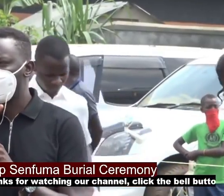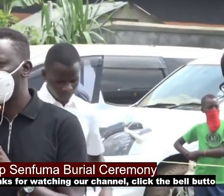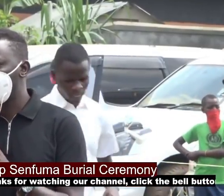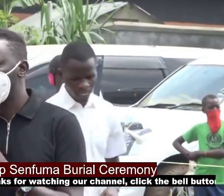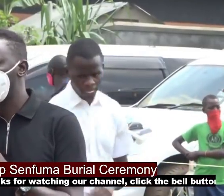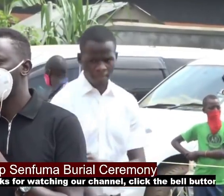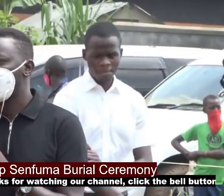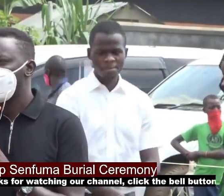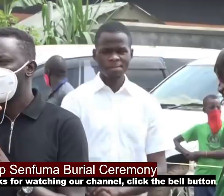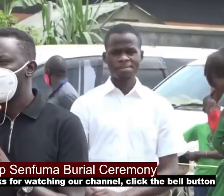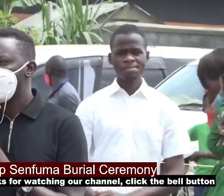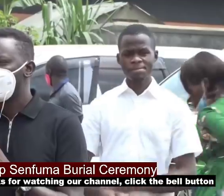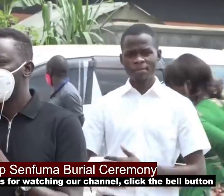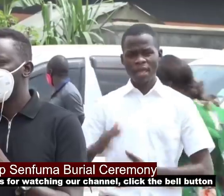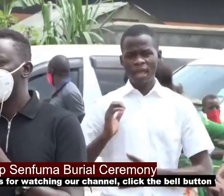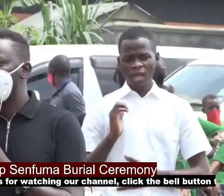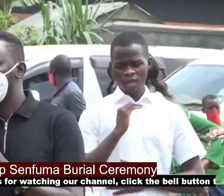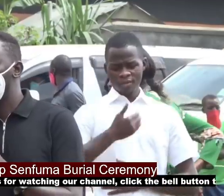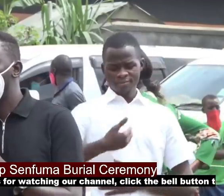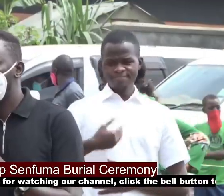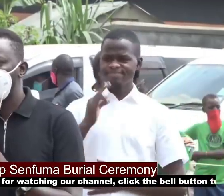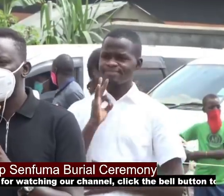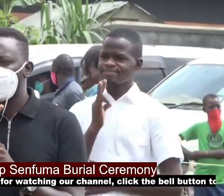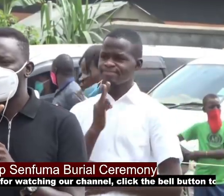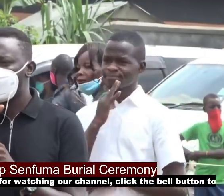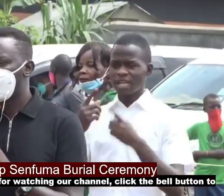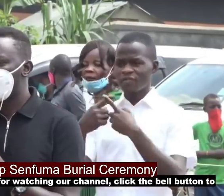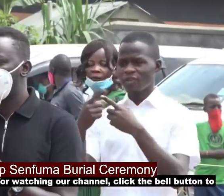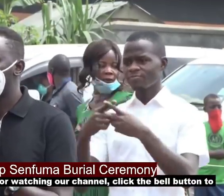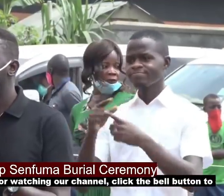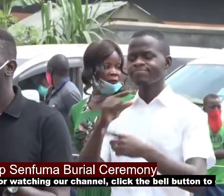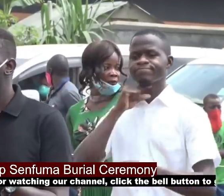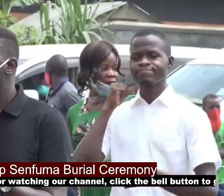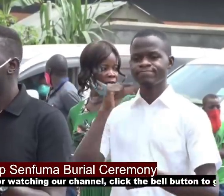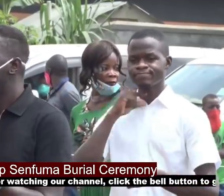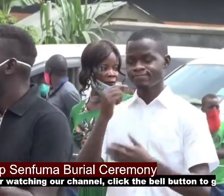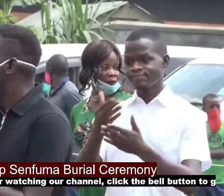Pastor Bonne, Sumba Mkuye, Sumba Nyonyi Ntono,